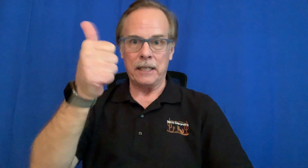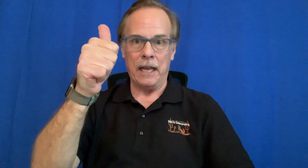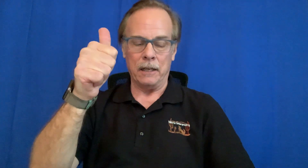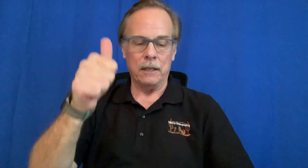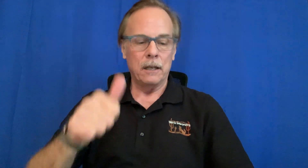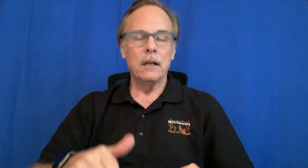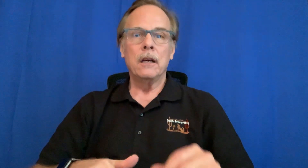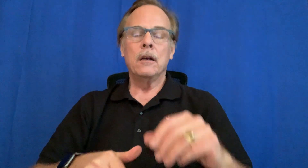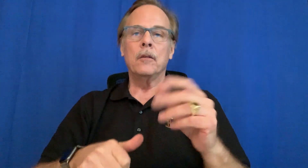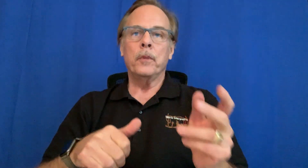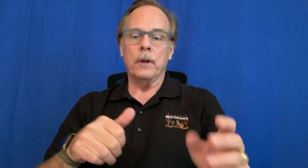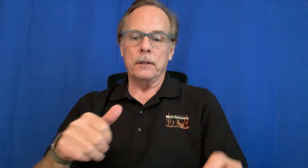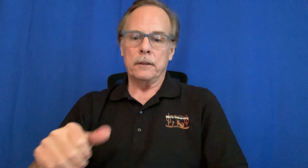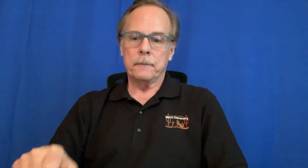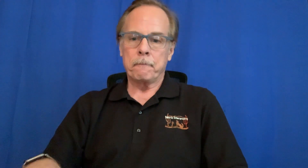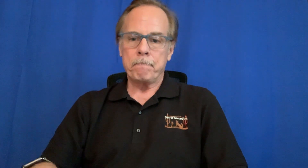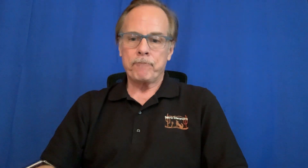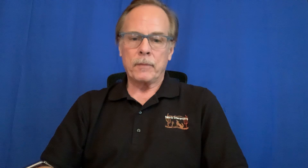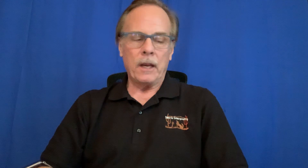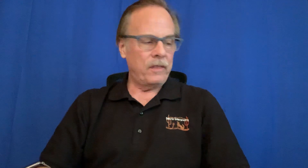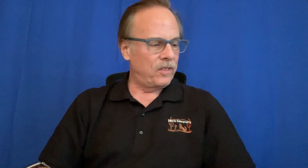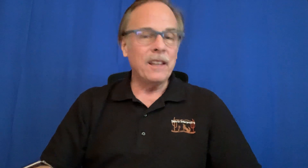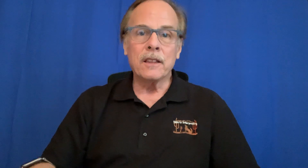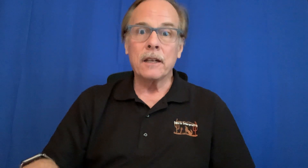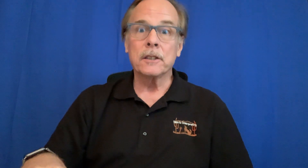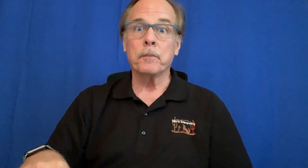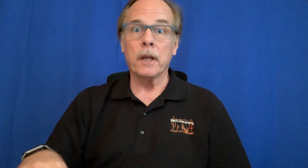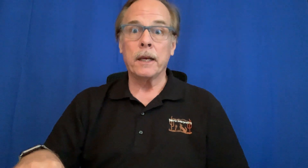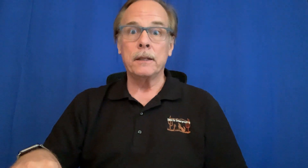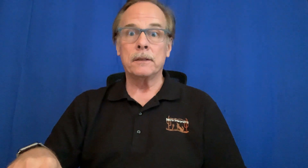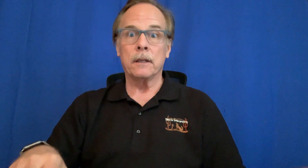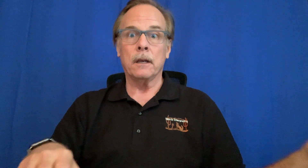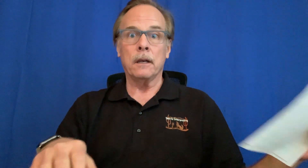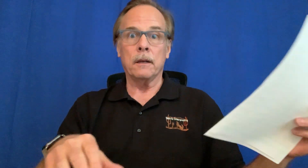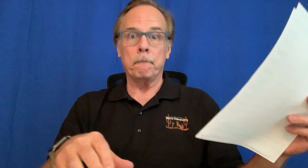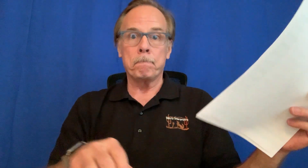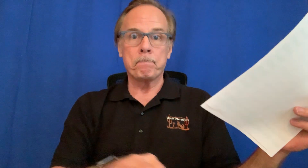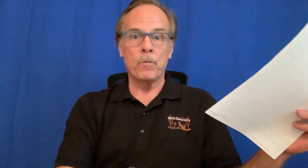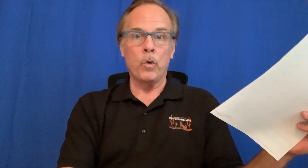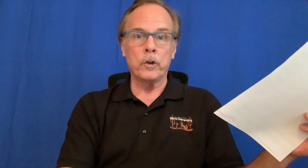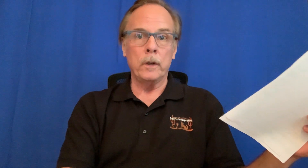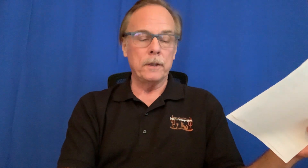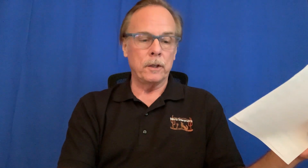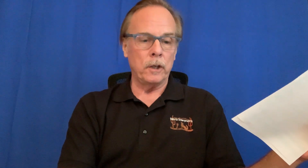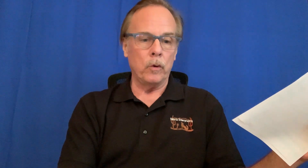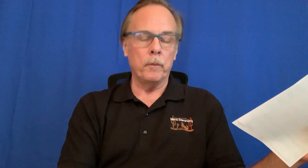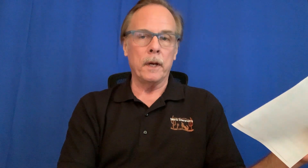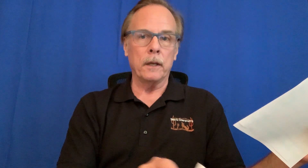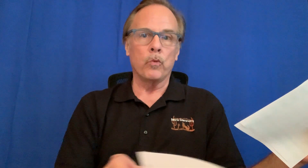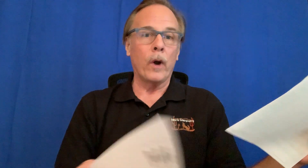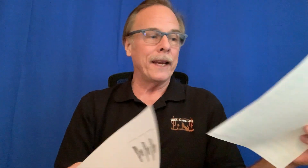10. But I think that explains what you need to know about